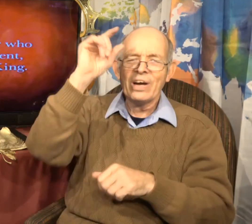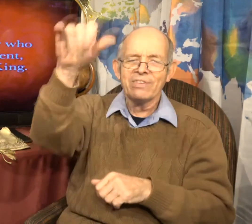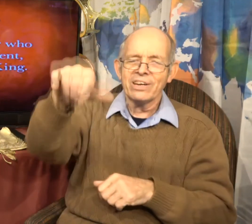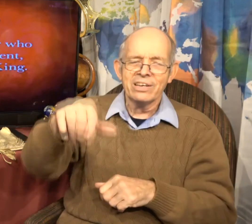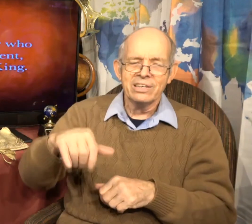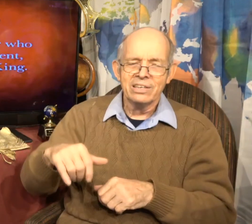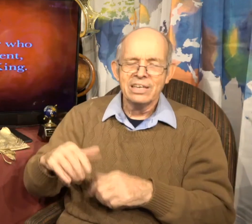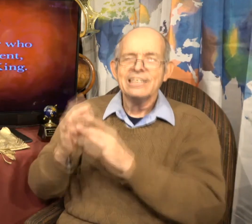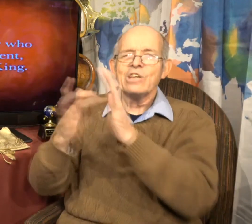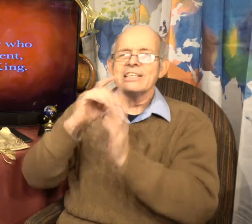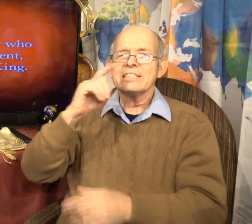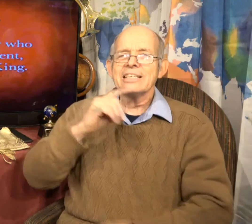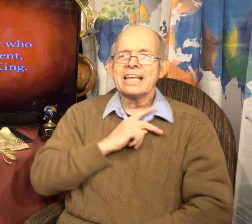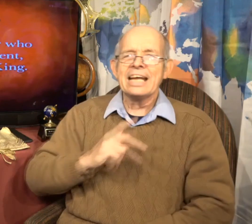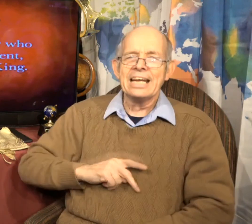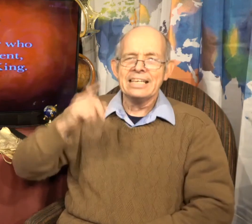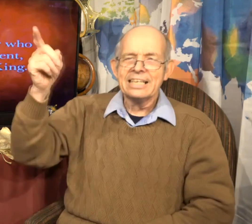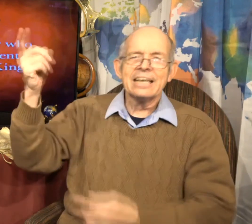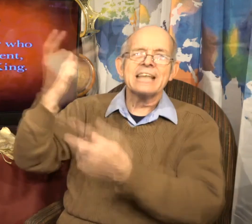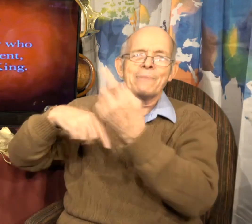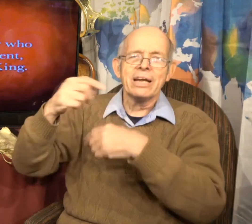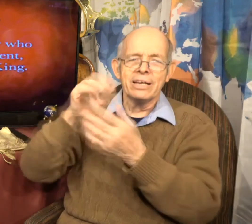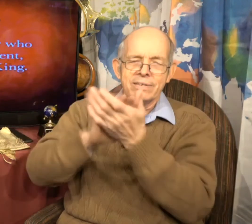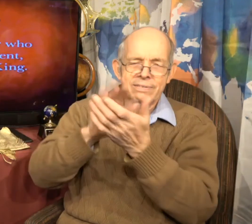forever. Jesus is key, you tell me.